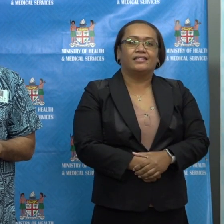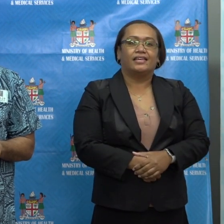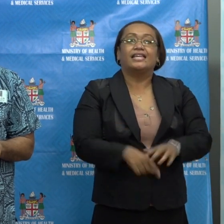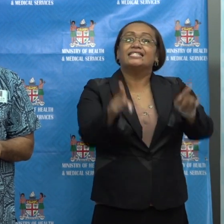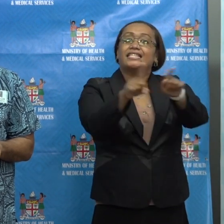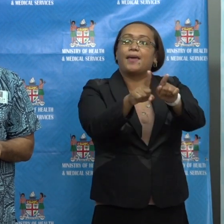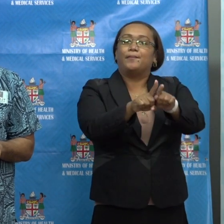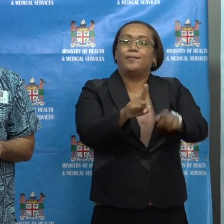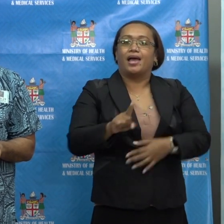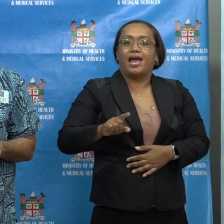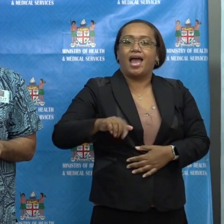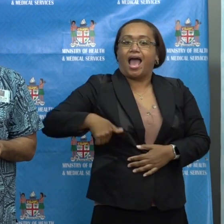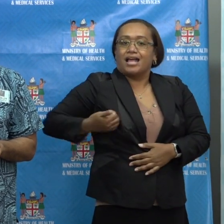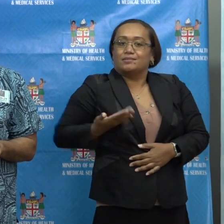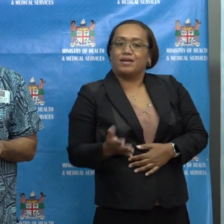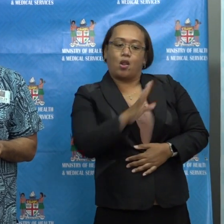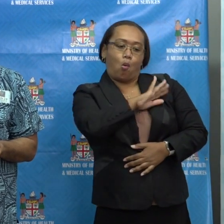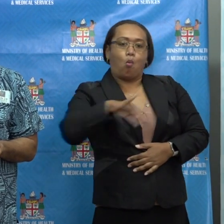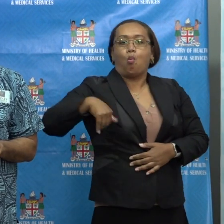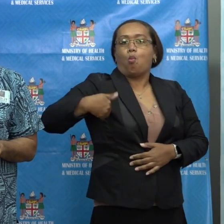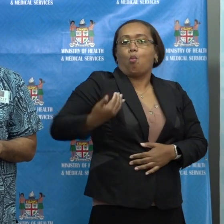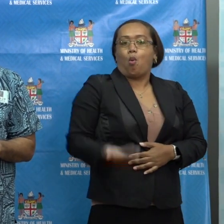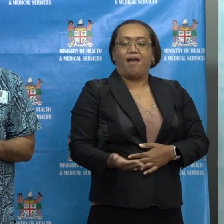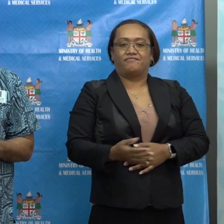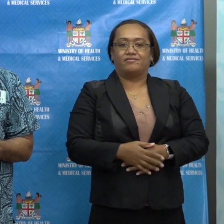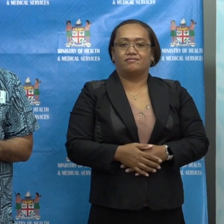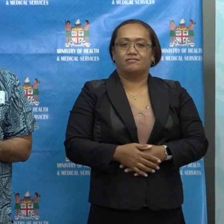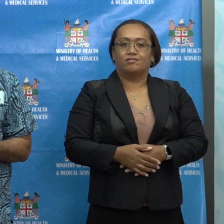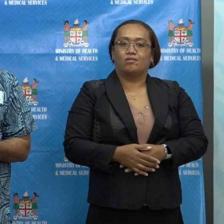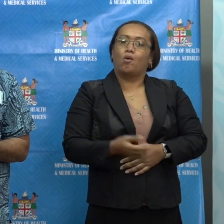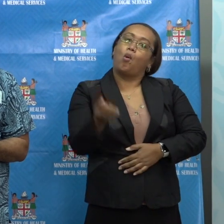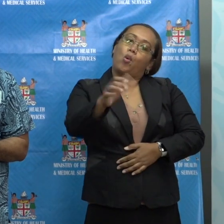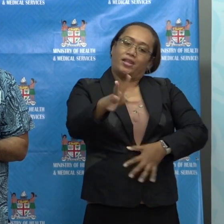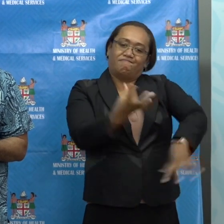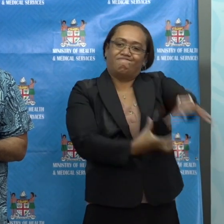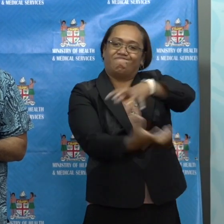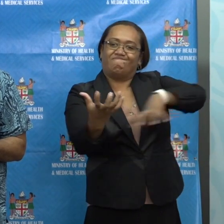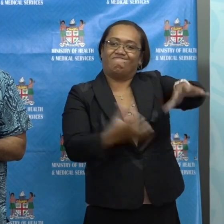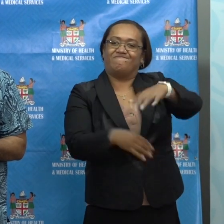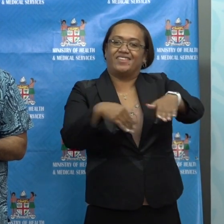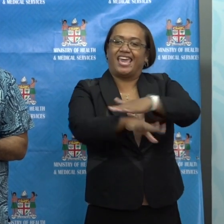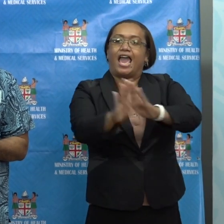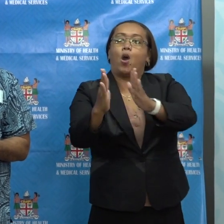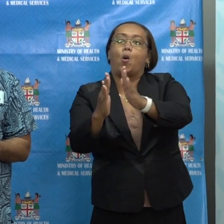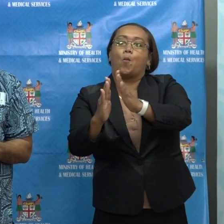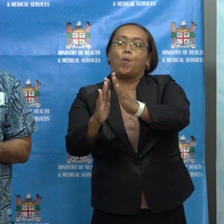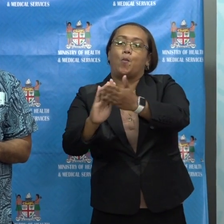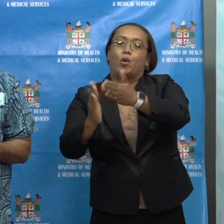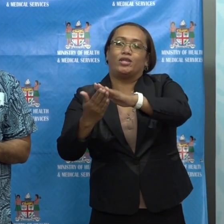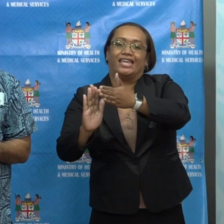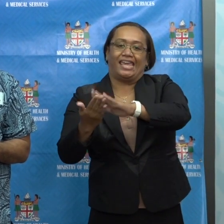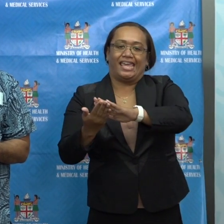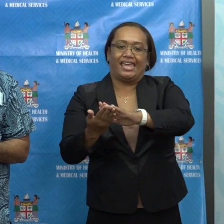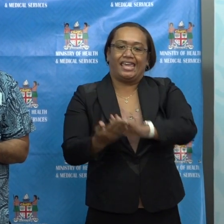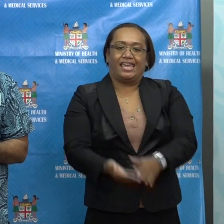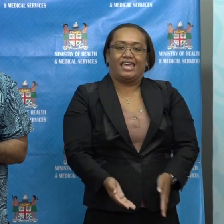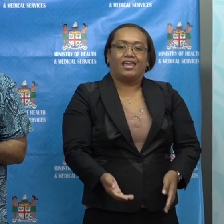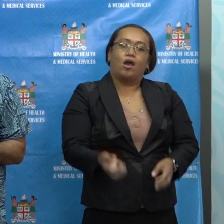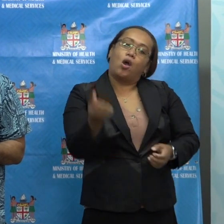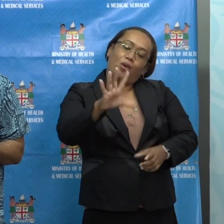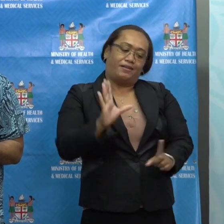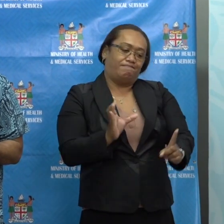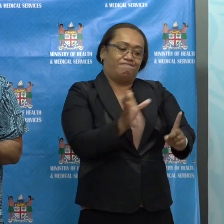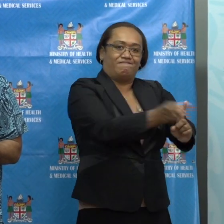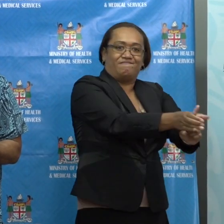husband and a wife who circulated through the community. They were placed in quarantine on Friday,